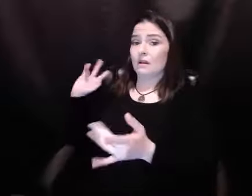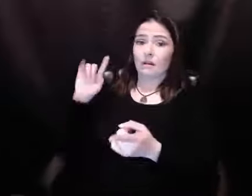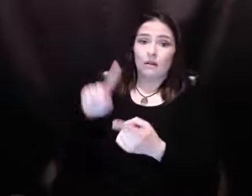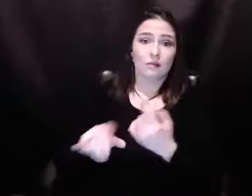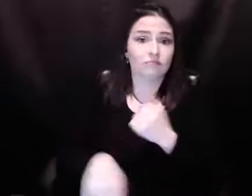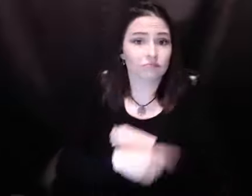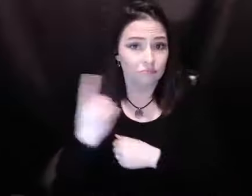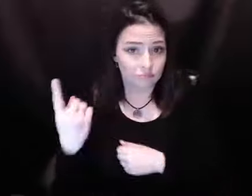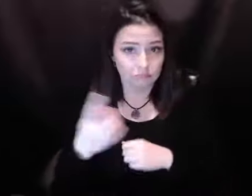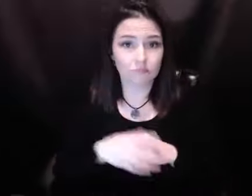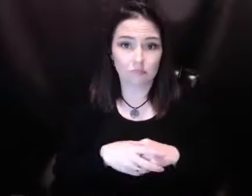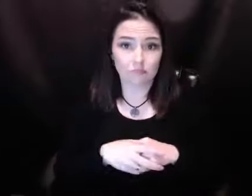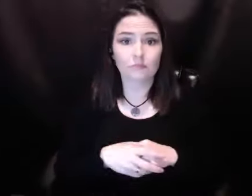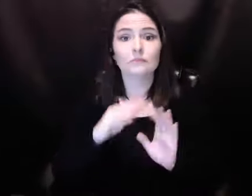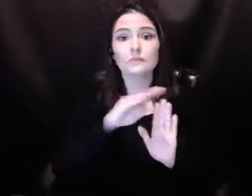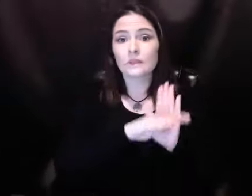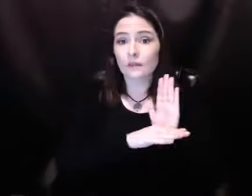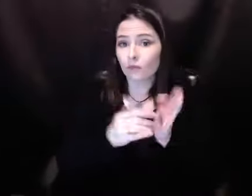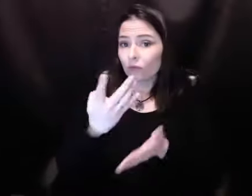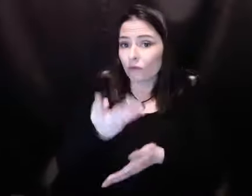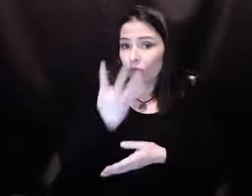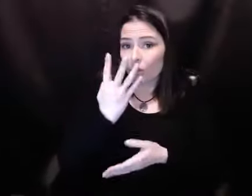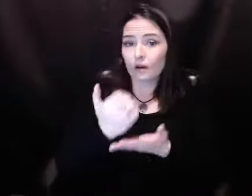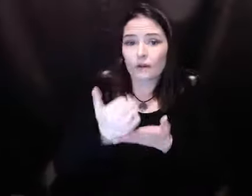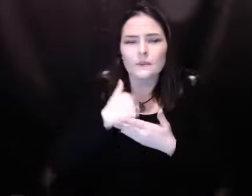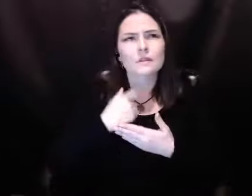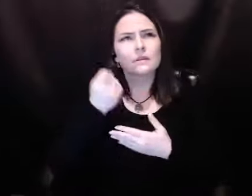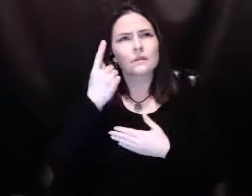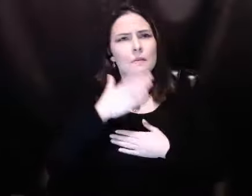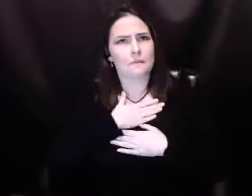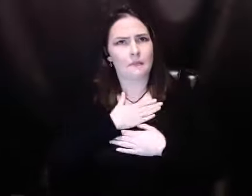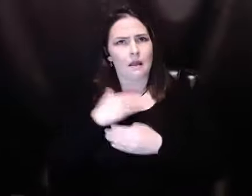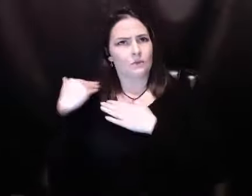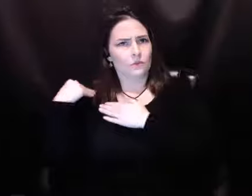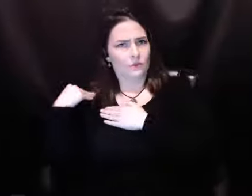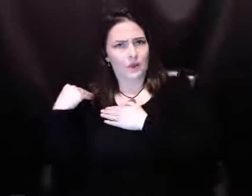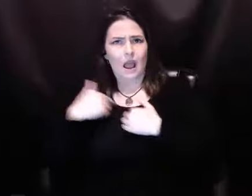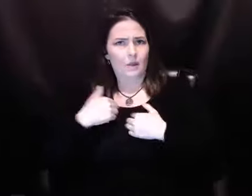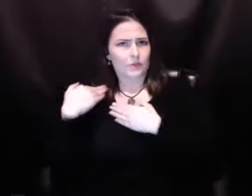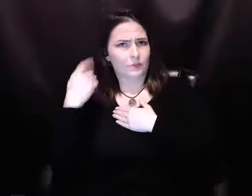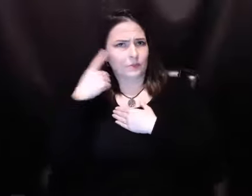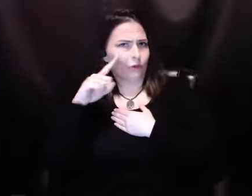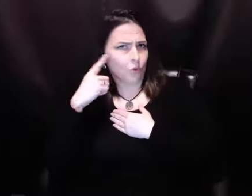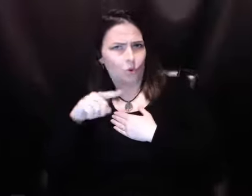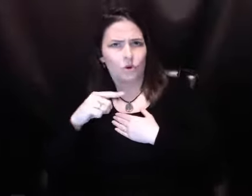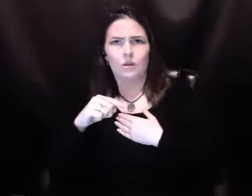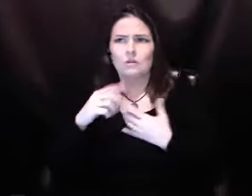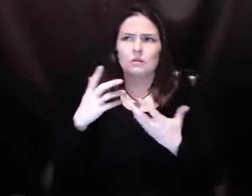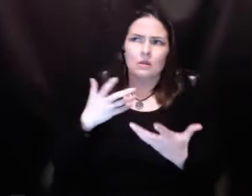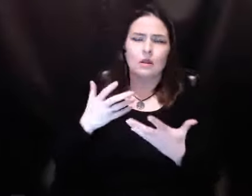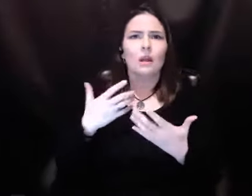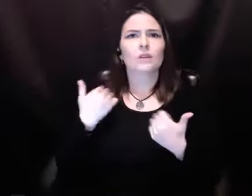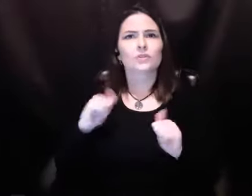4 asked me nothing more than starting to make a list. Otherwise, nothing will change. The words